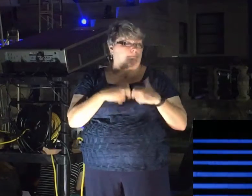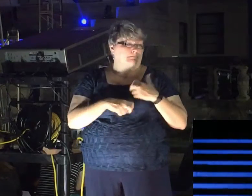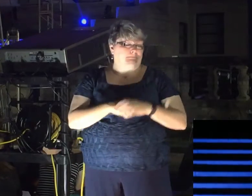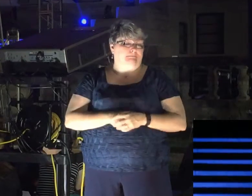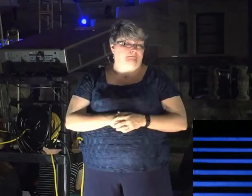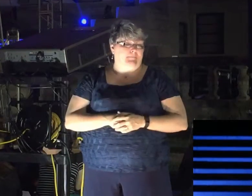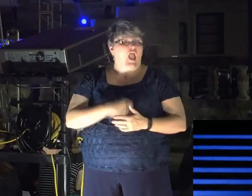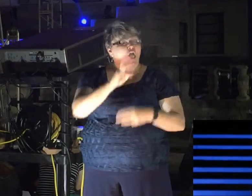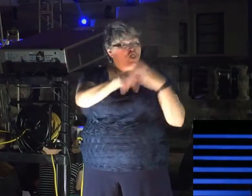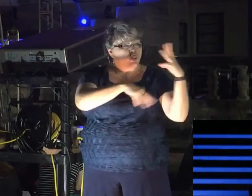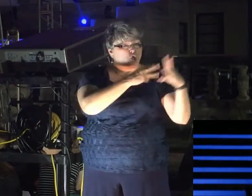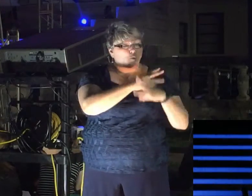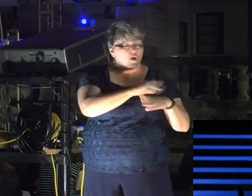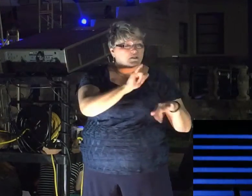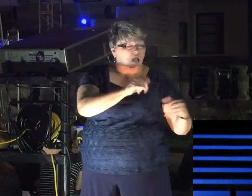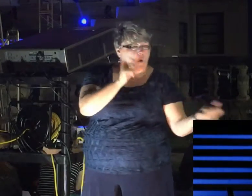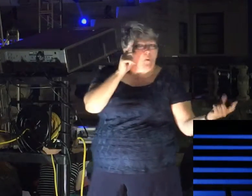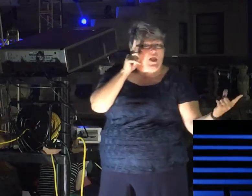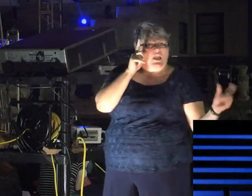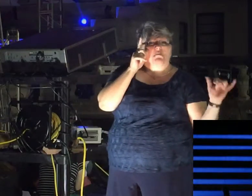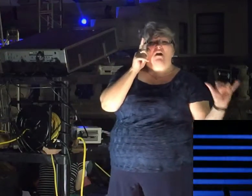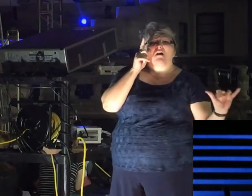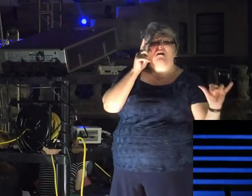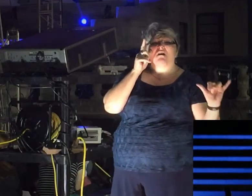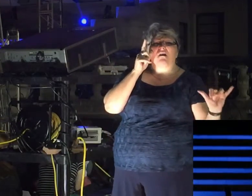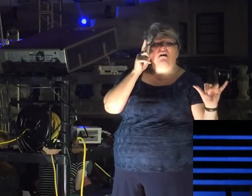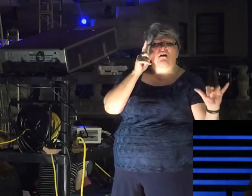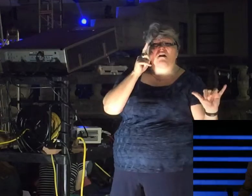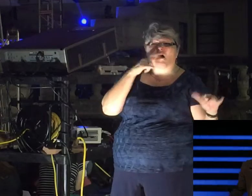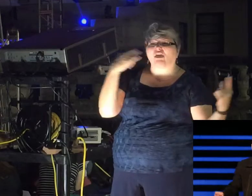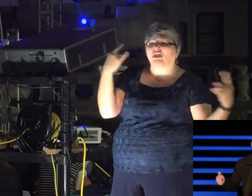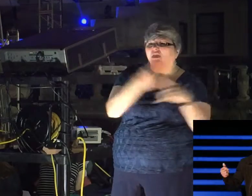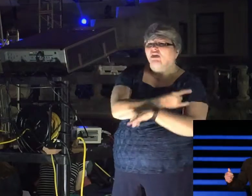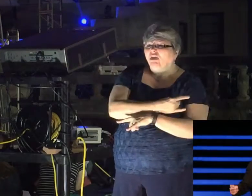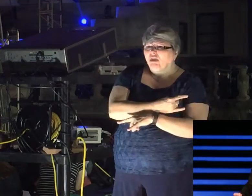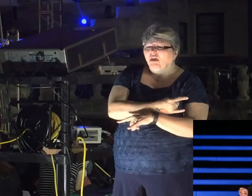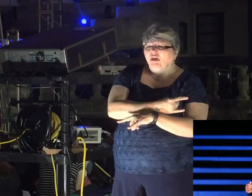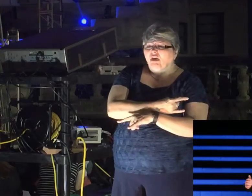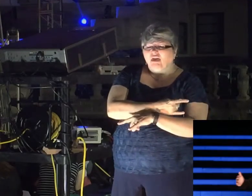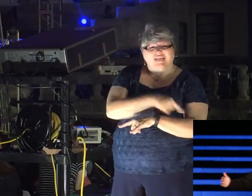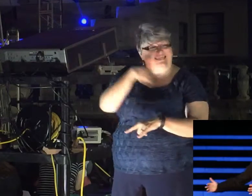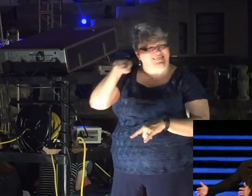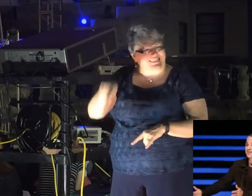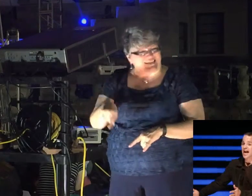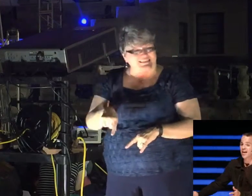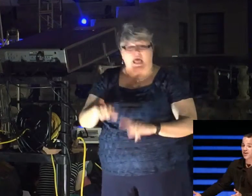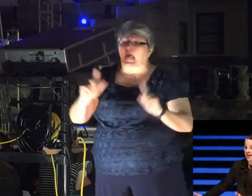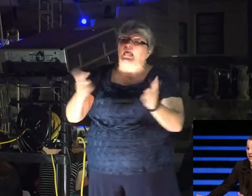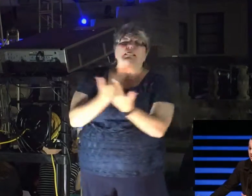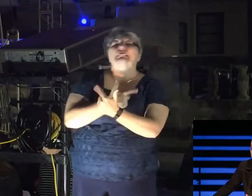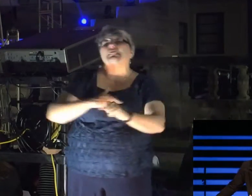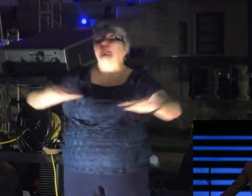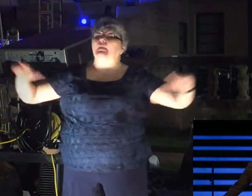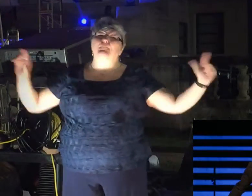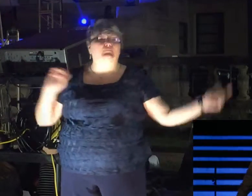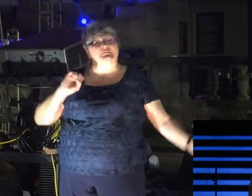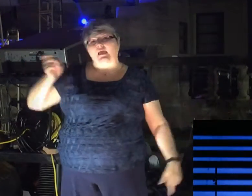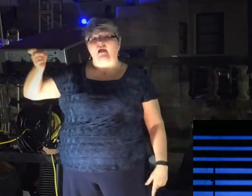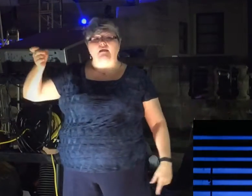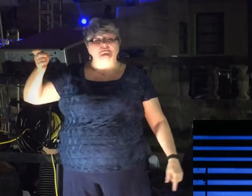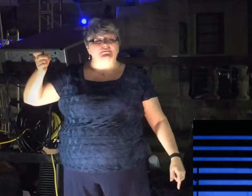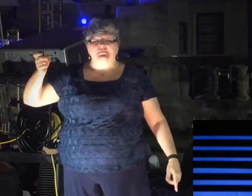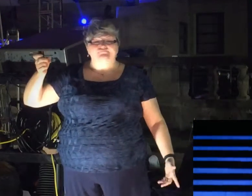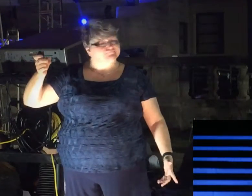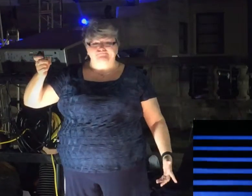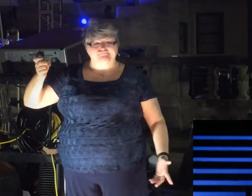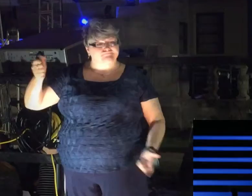a serious problem. And the world is waking up to the insidious irony that this liberalization